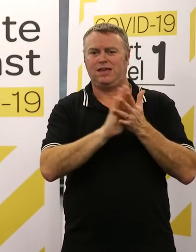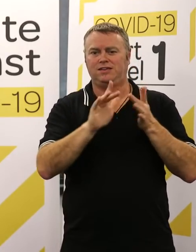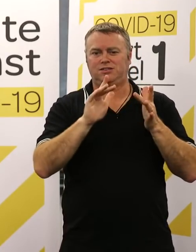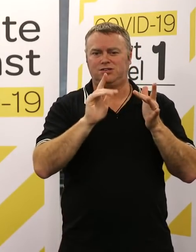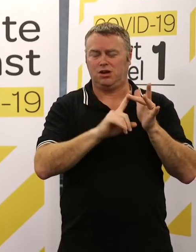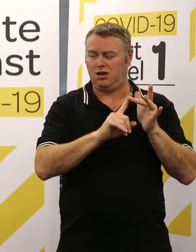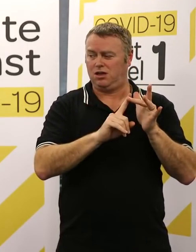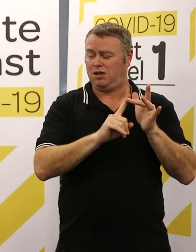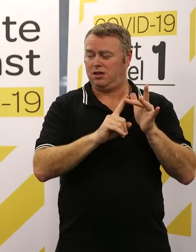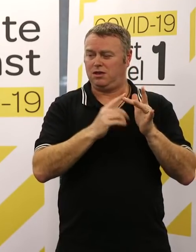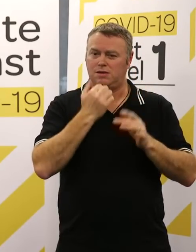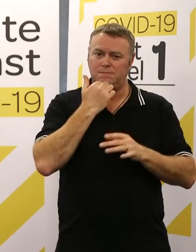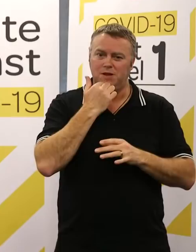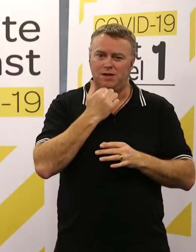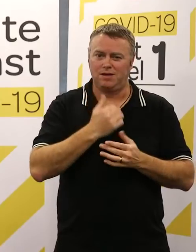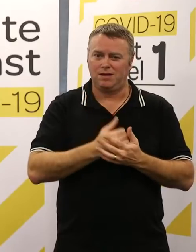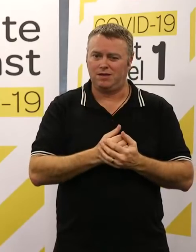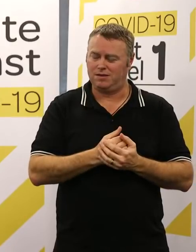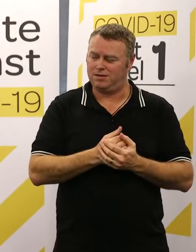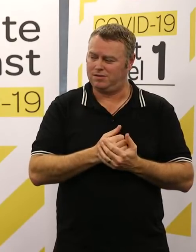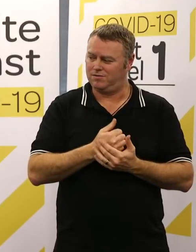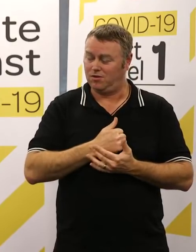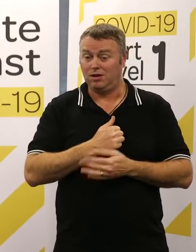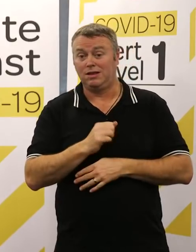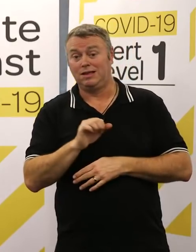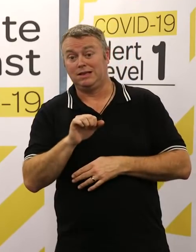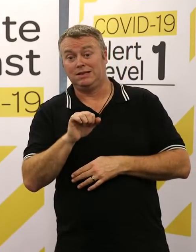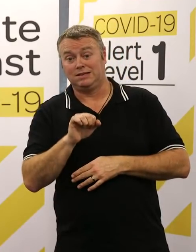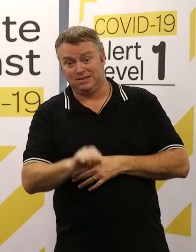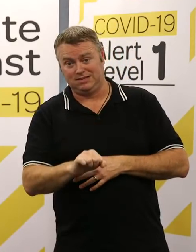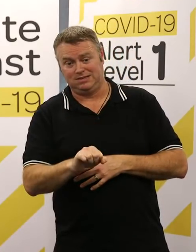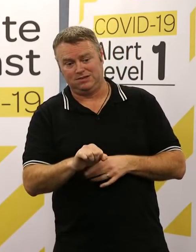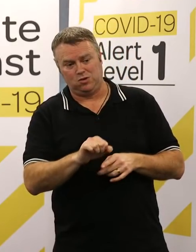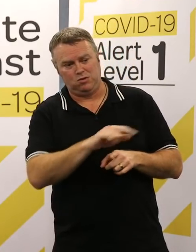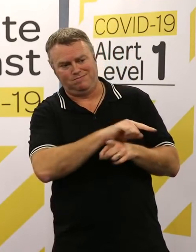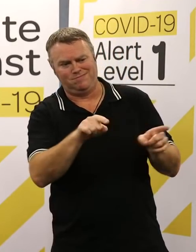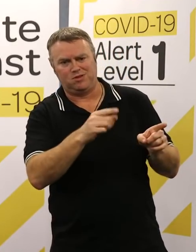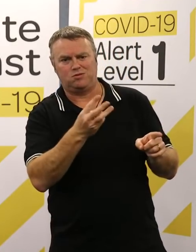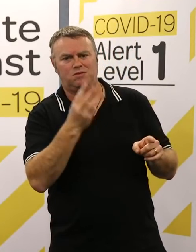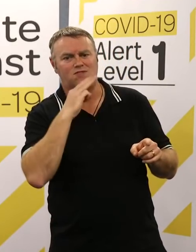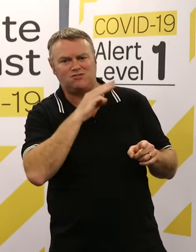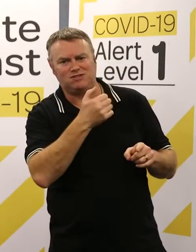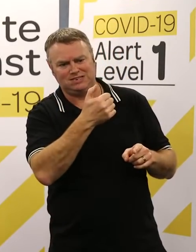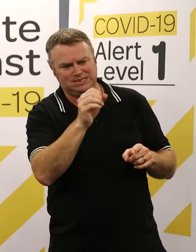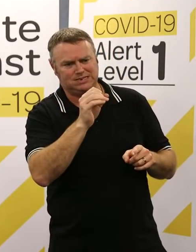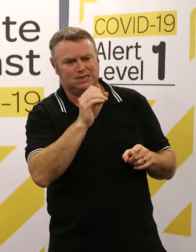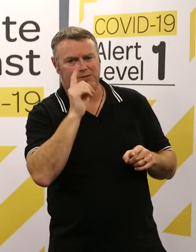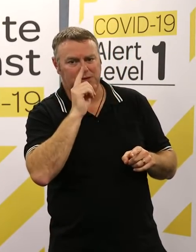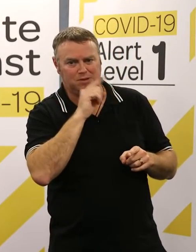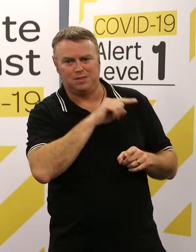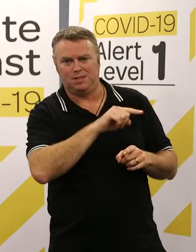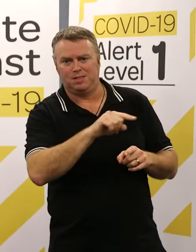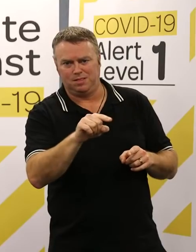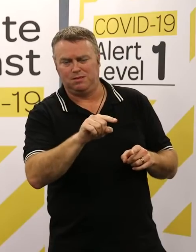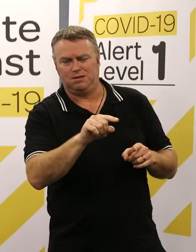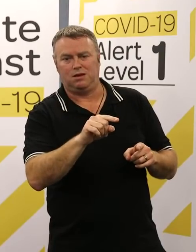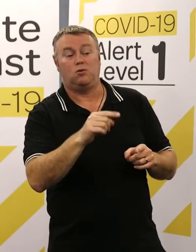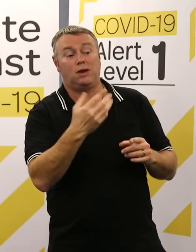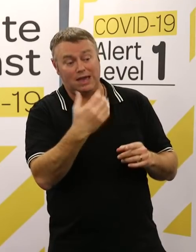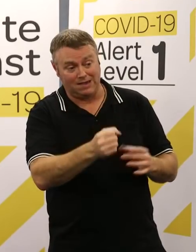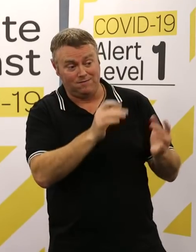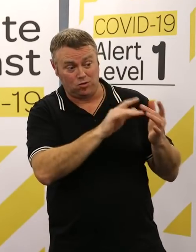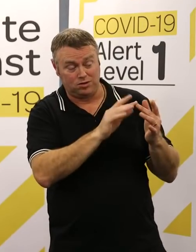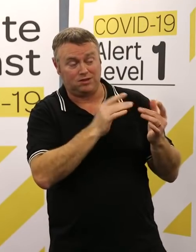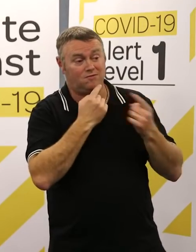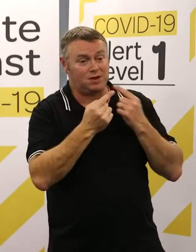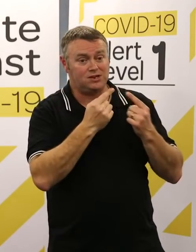so the latter is the case. So we have contact information for them. So there is over 360 who we have been